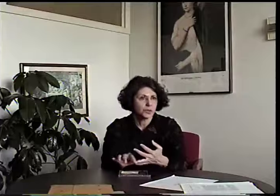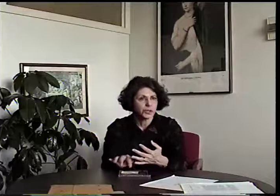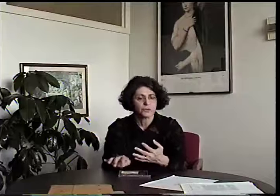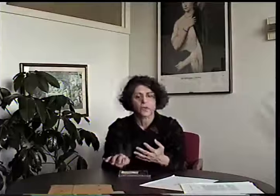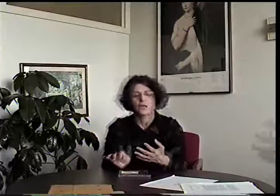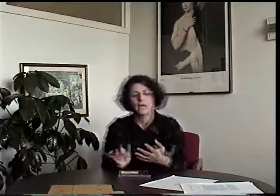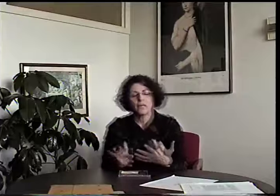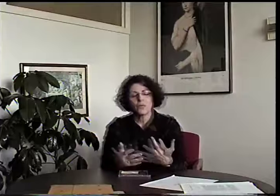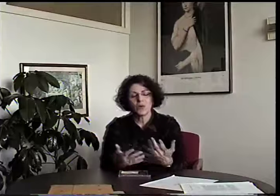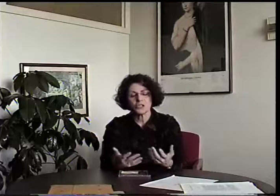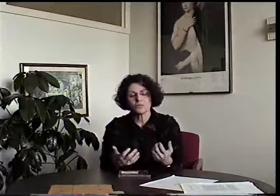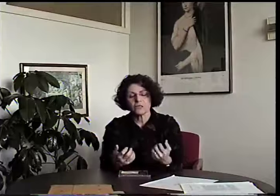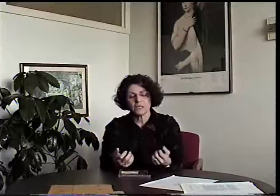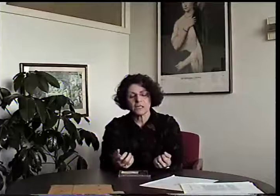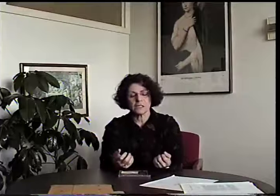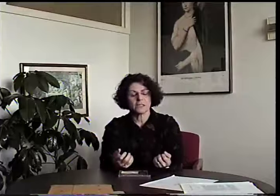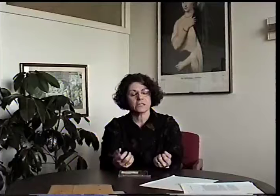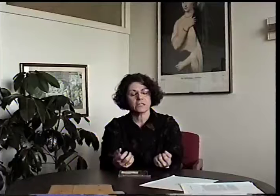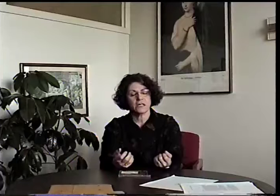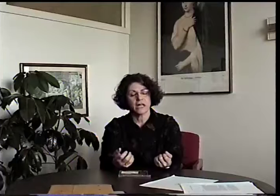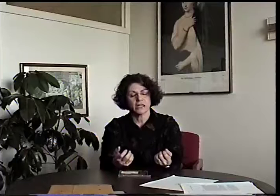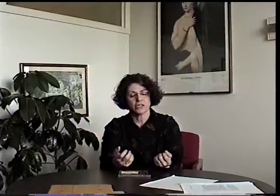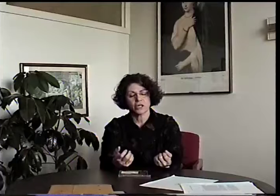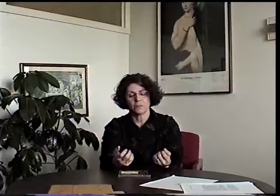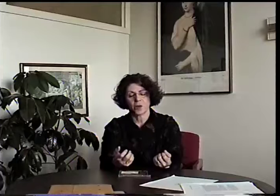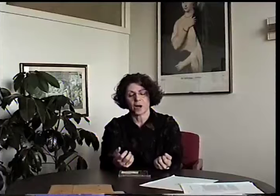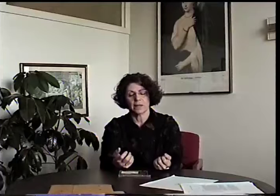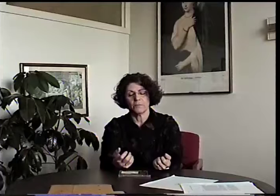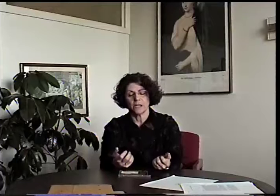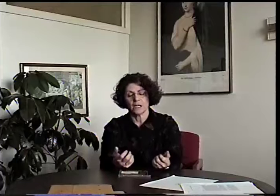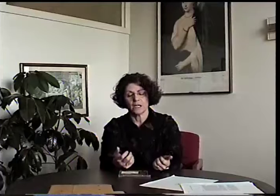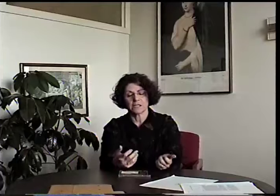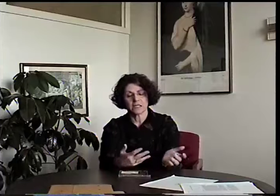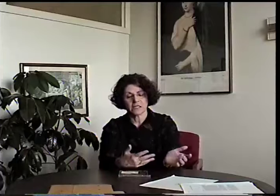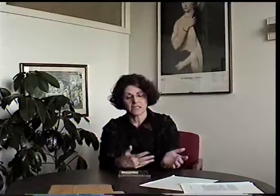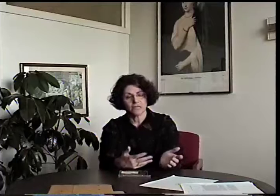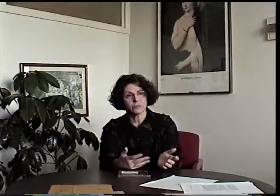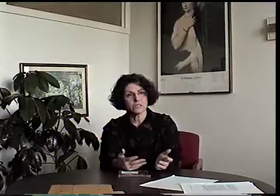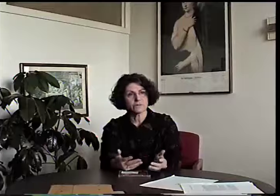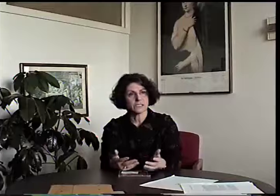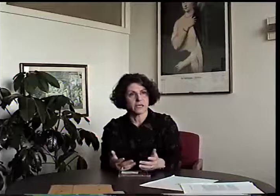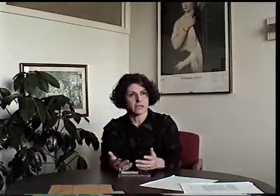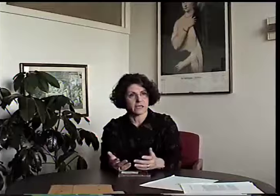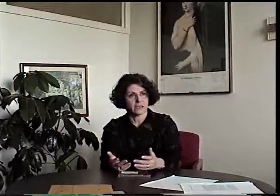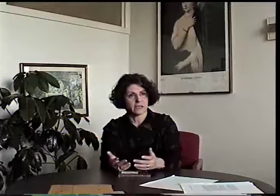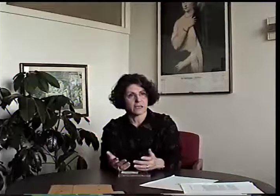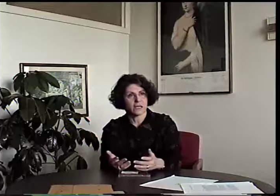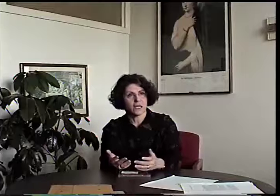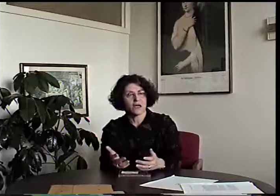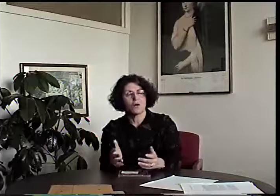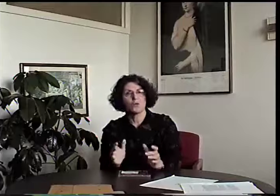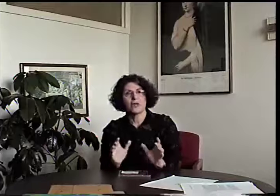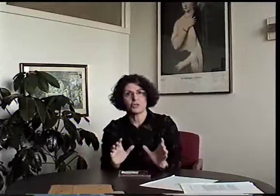motion rhyme, what you need to get a hand-shape rhyme is a sequence of signs which